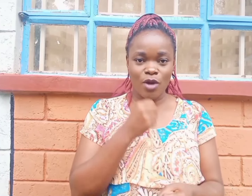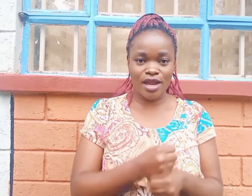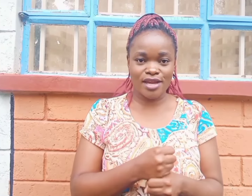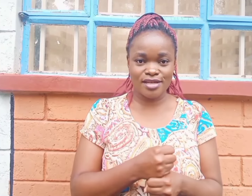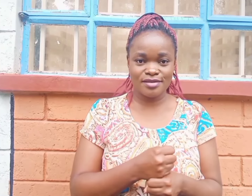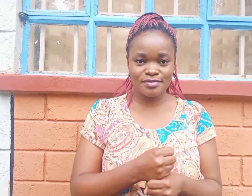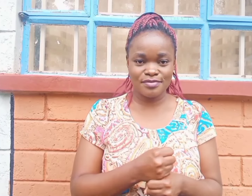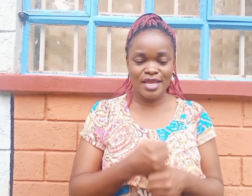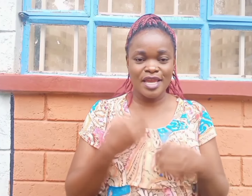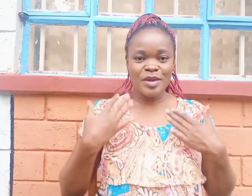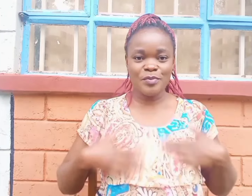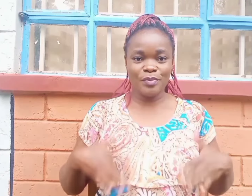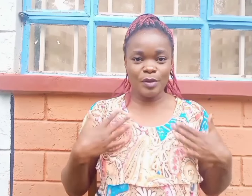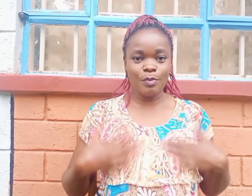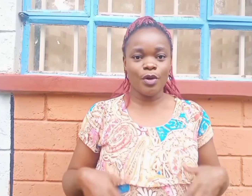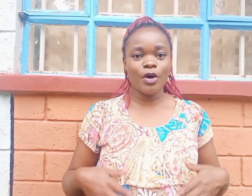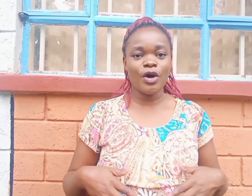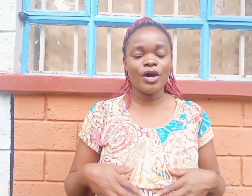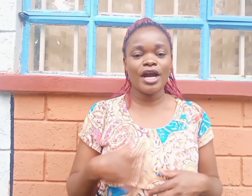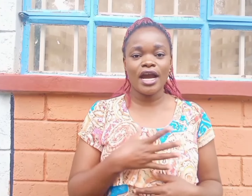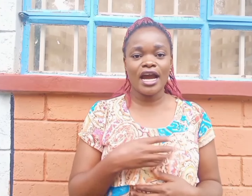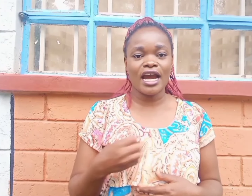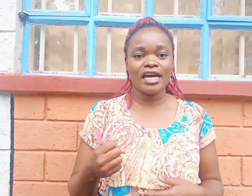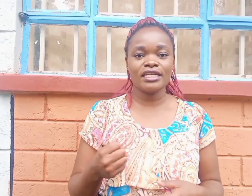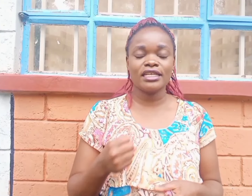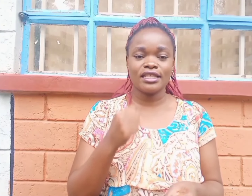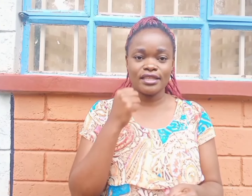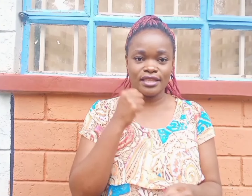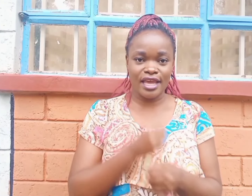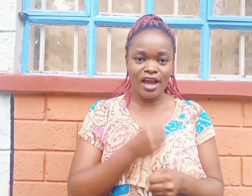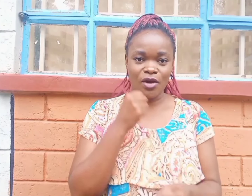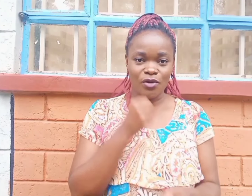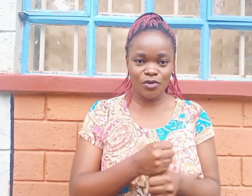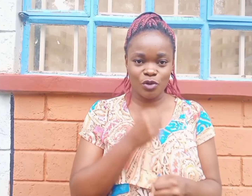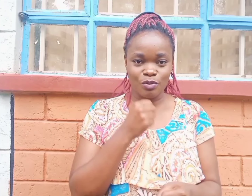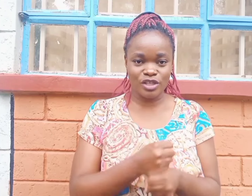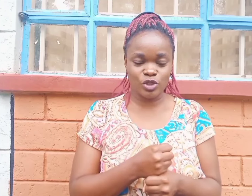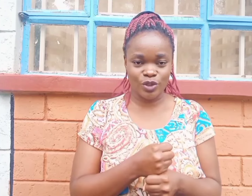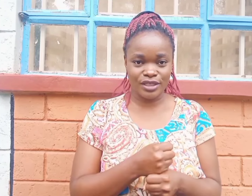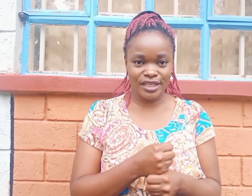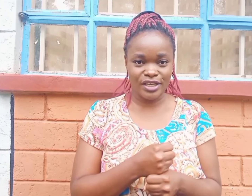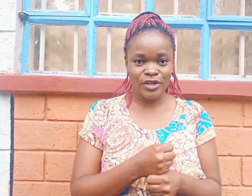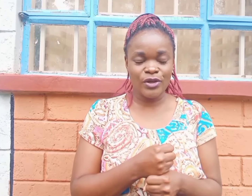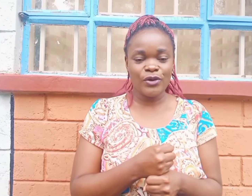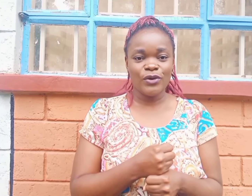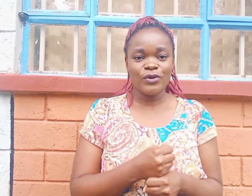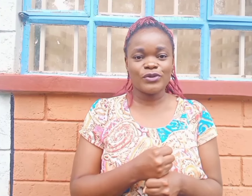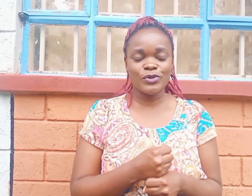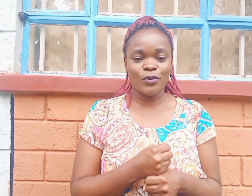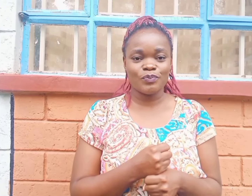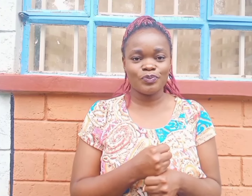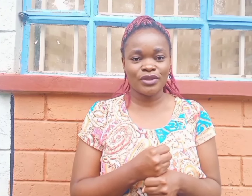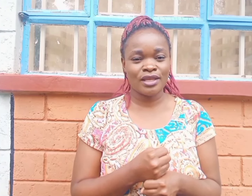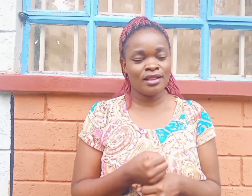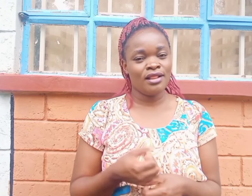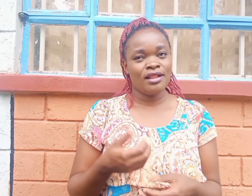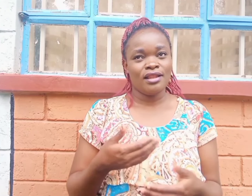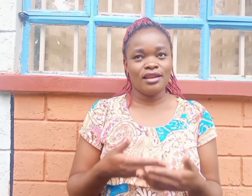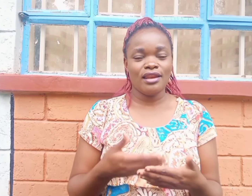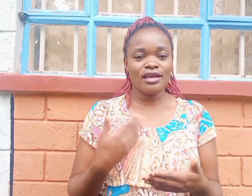work. People and their occupation. So,